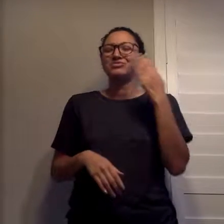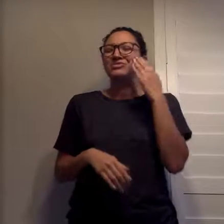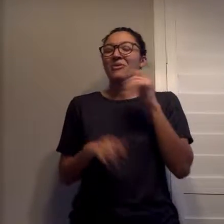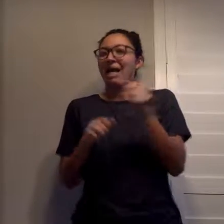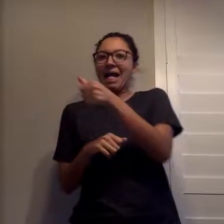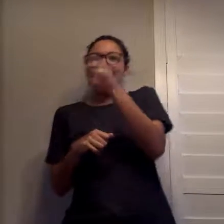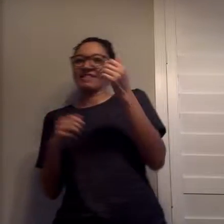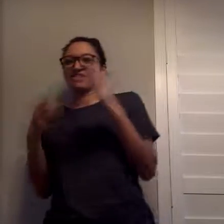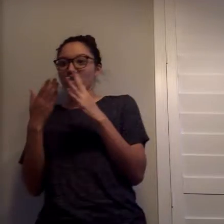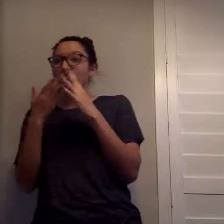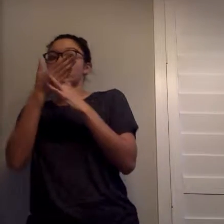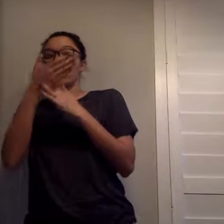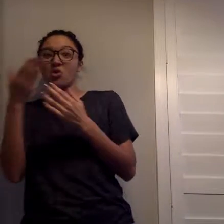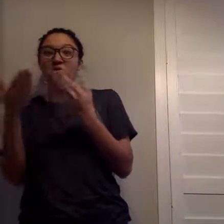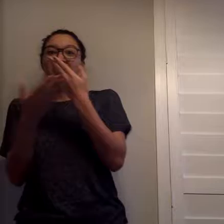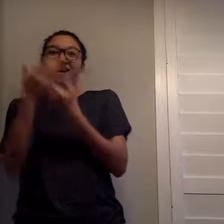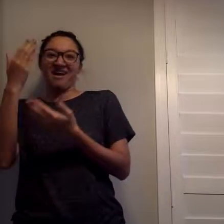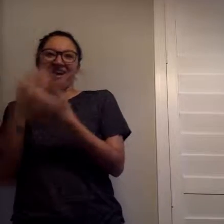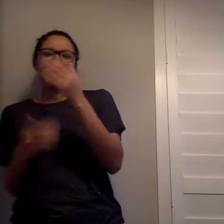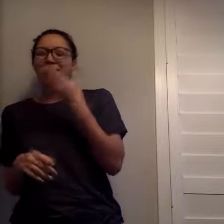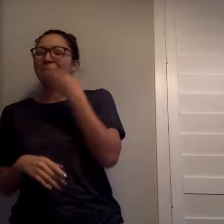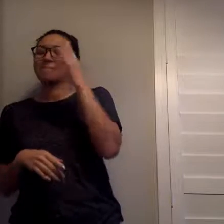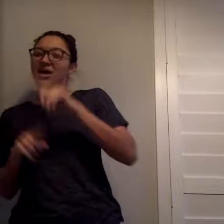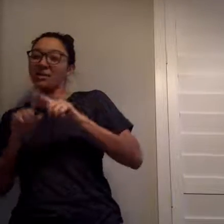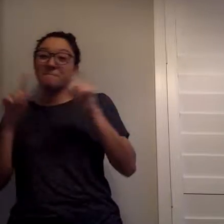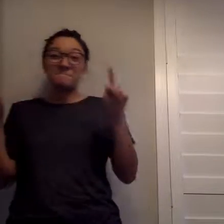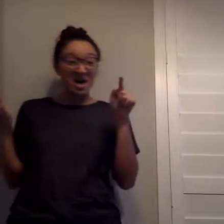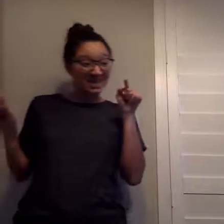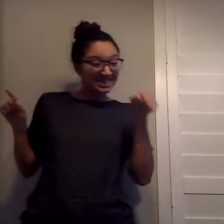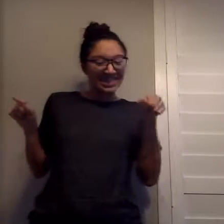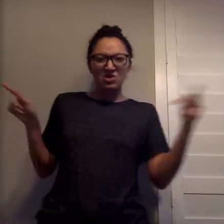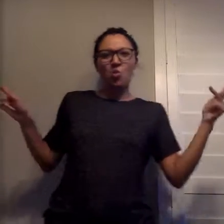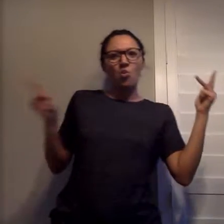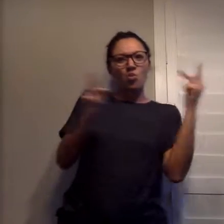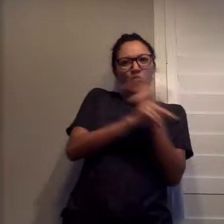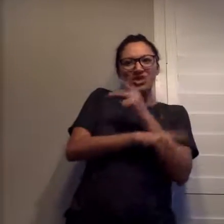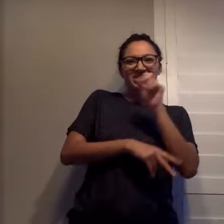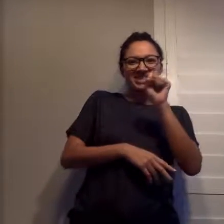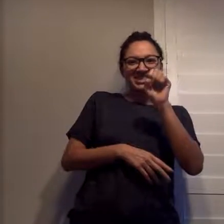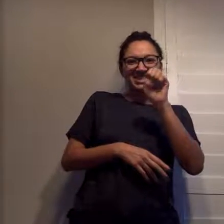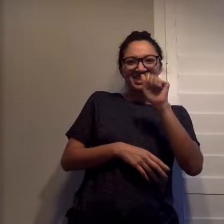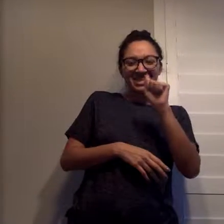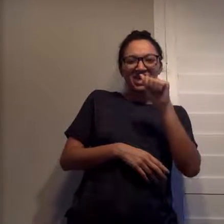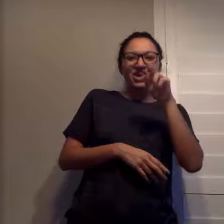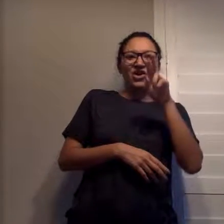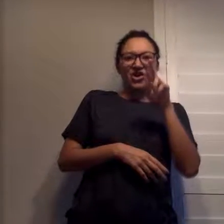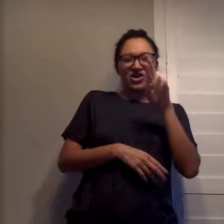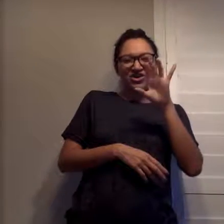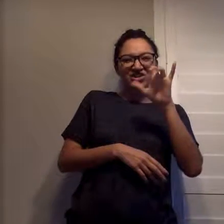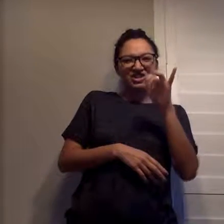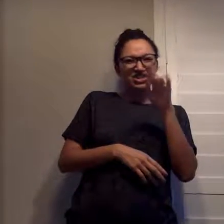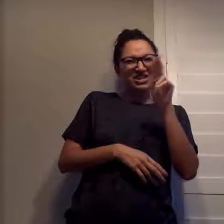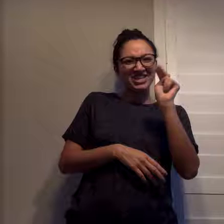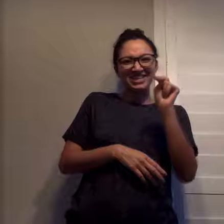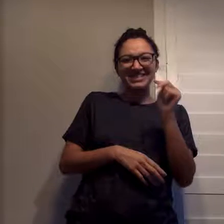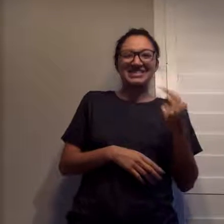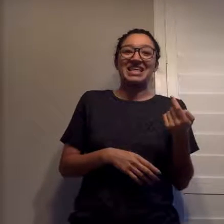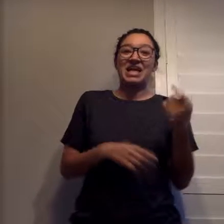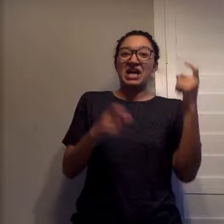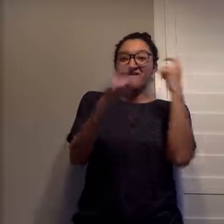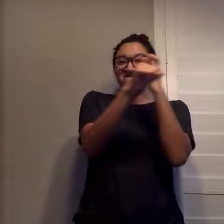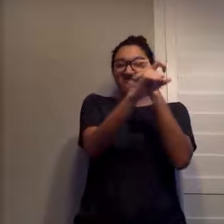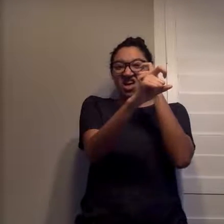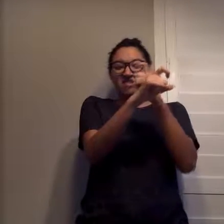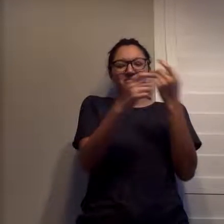But in this case, sea urchins have a venom on them that if you've ever tangled with them, you know that a sea urchin spine in you gives